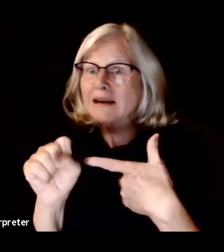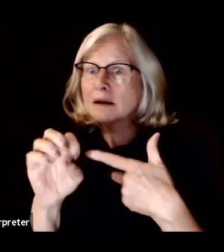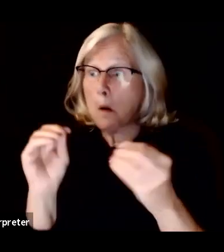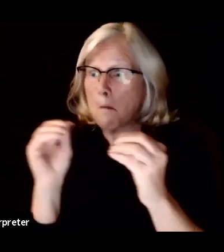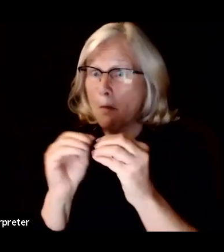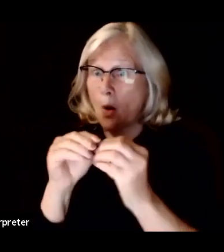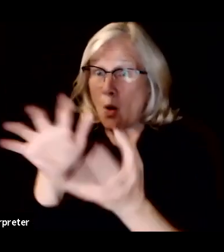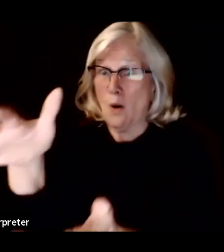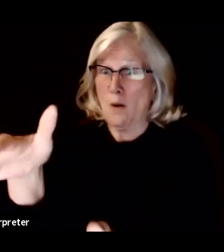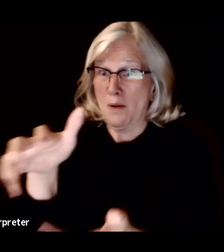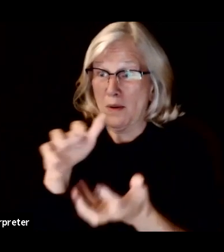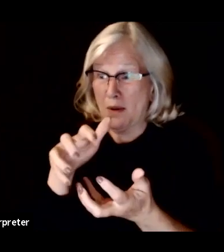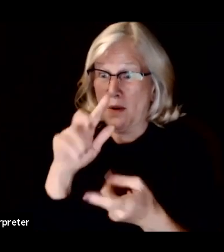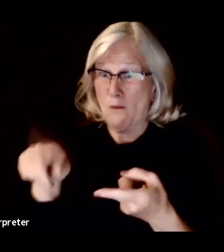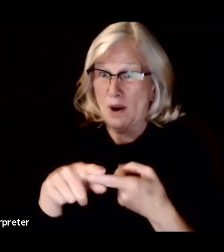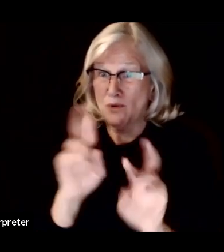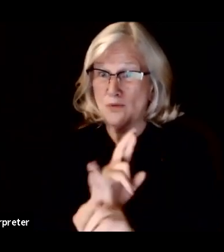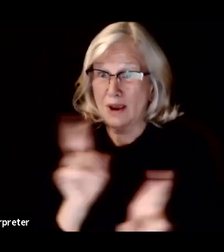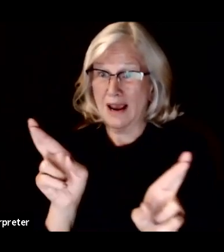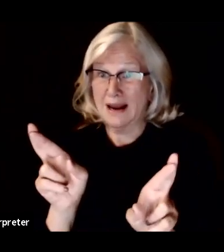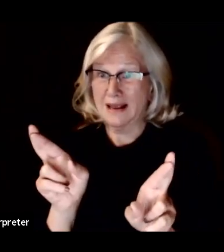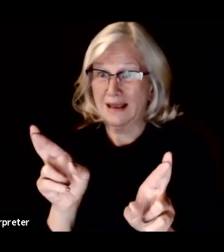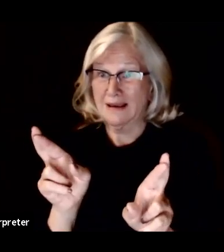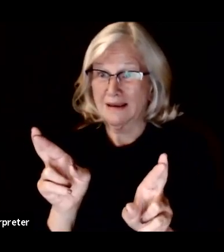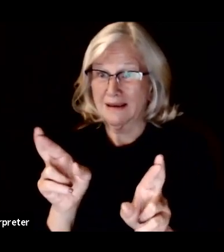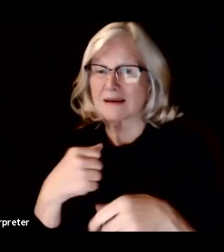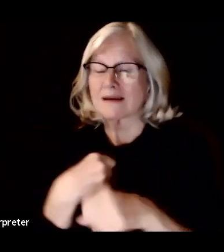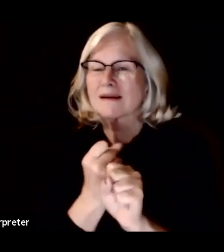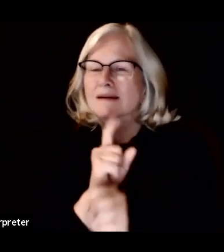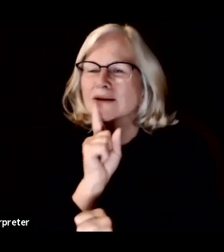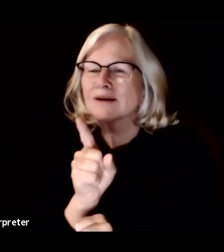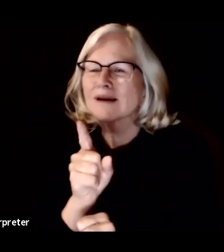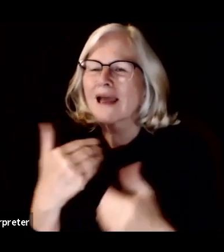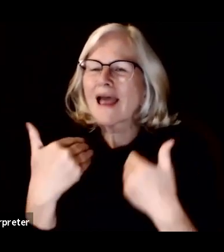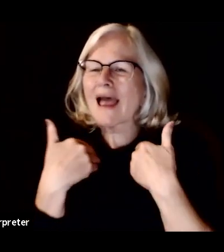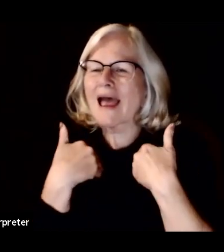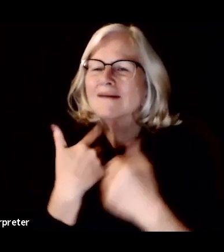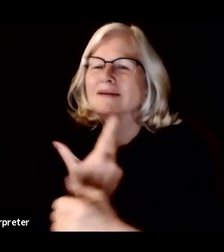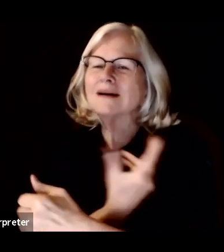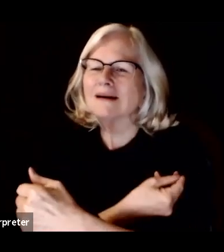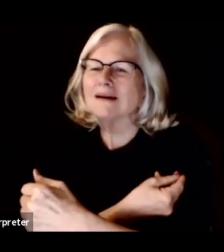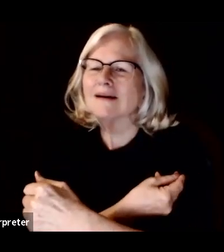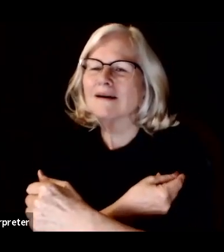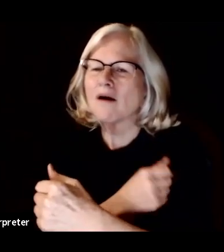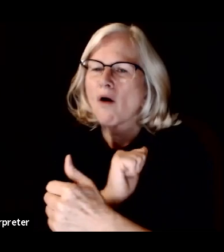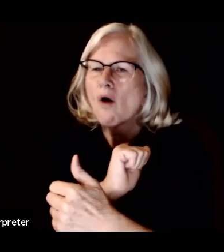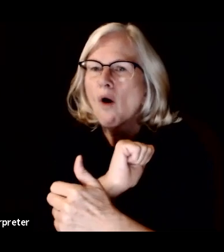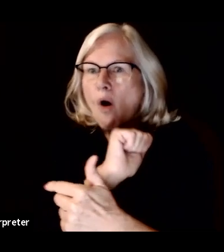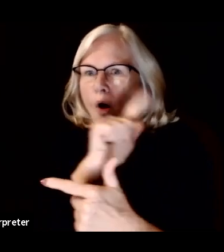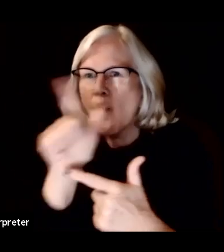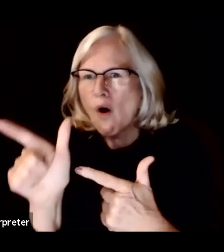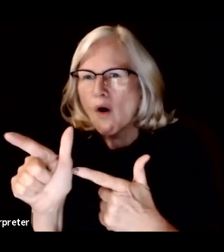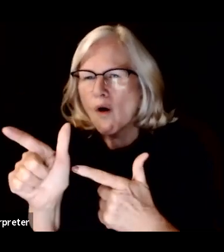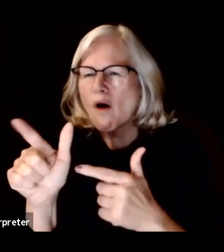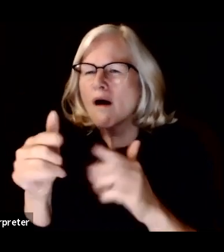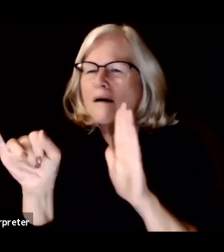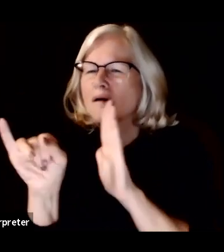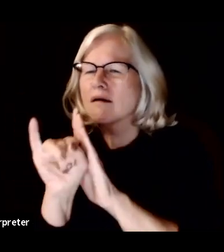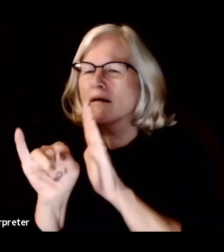had been able to vaccinate everyone identified in phase 1, and then start adding the